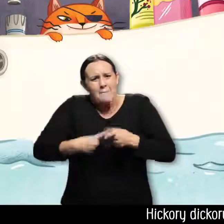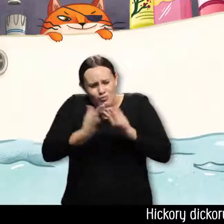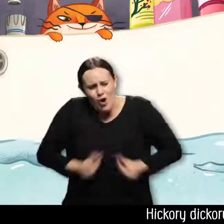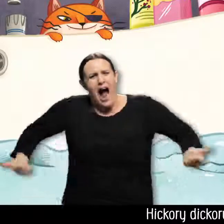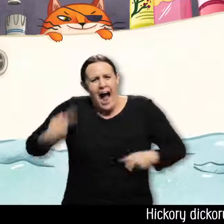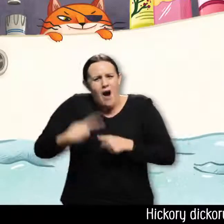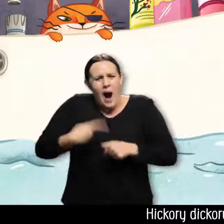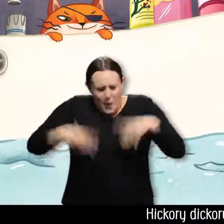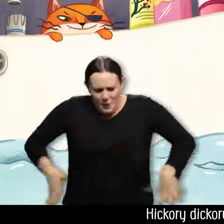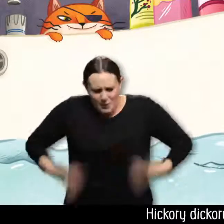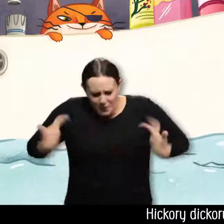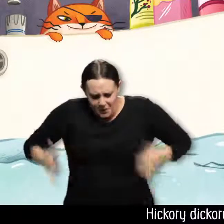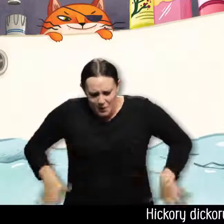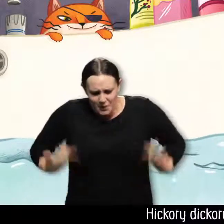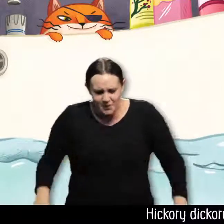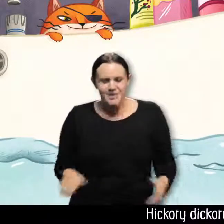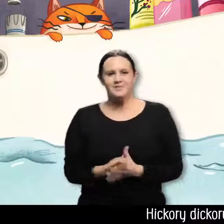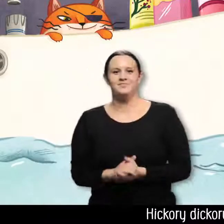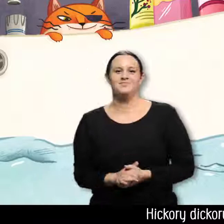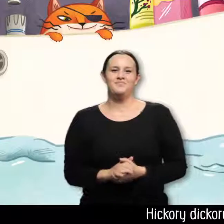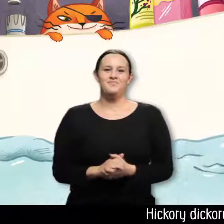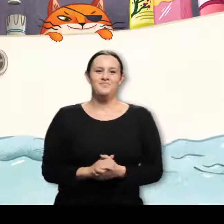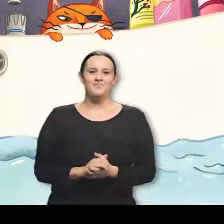hickory dickory hickory